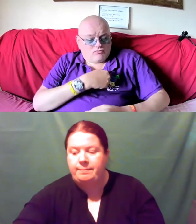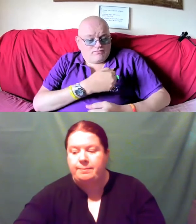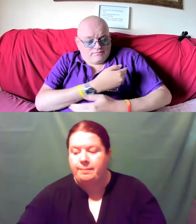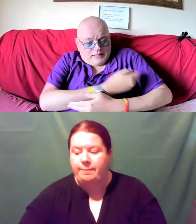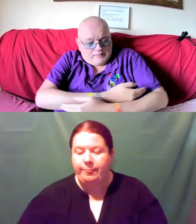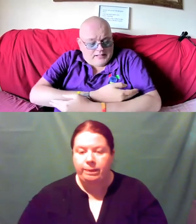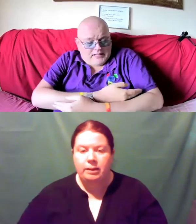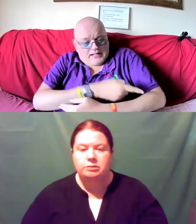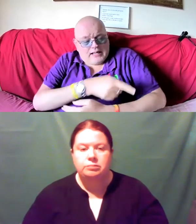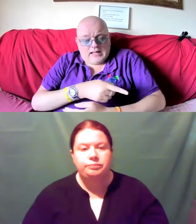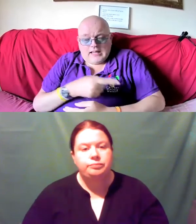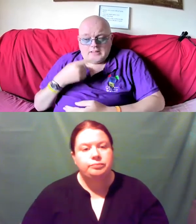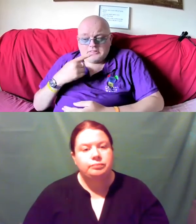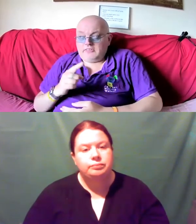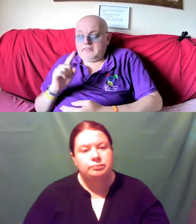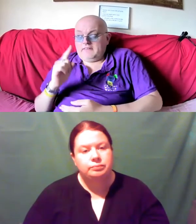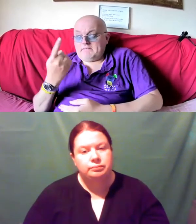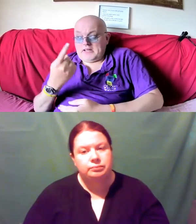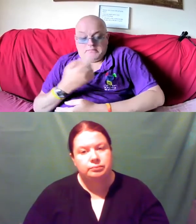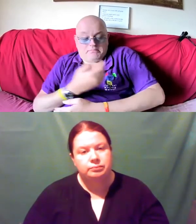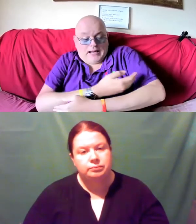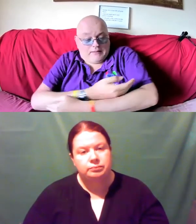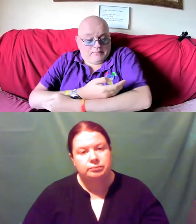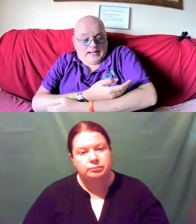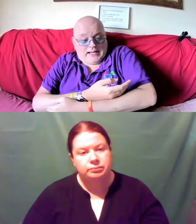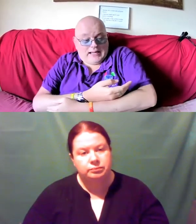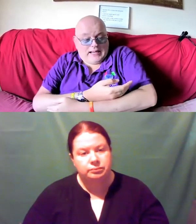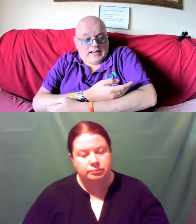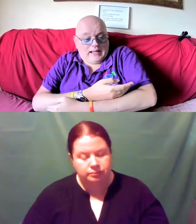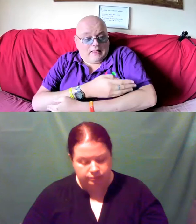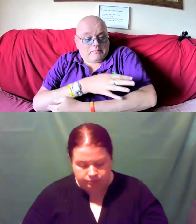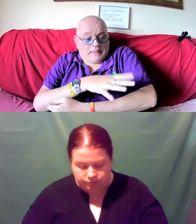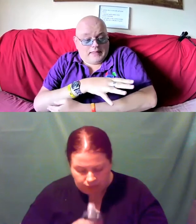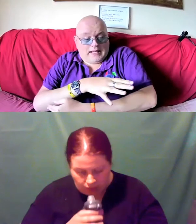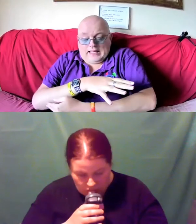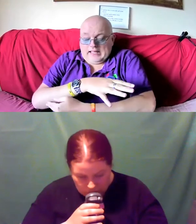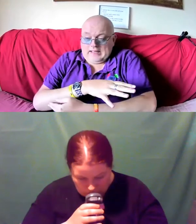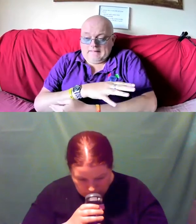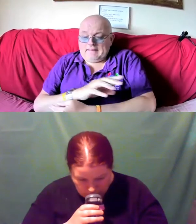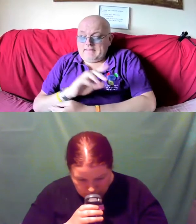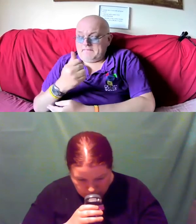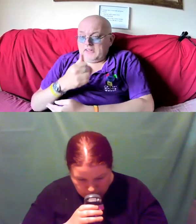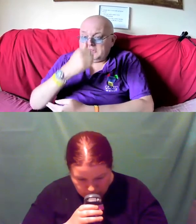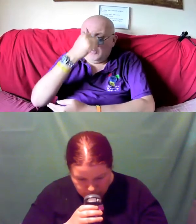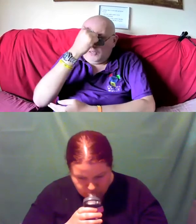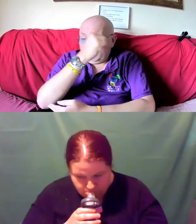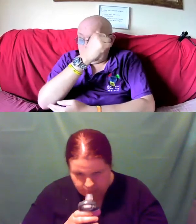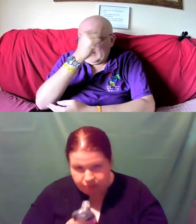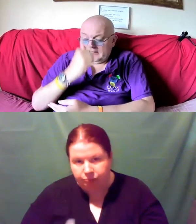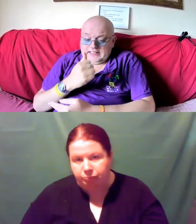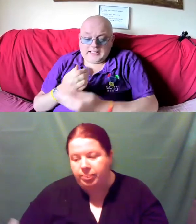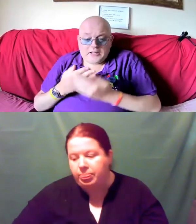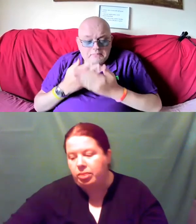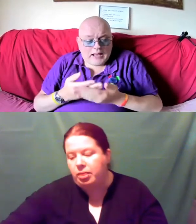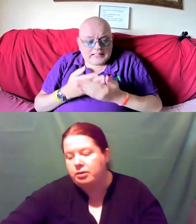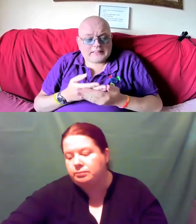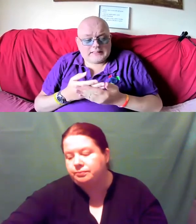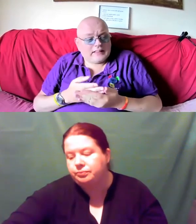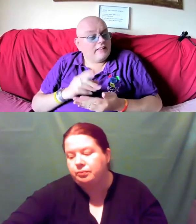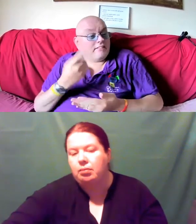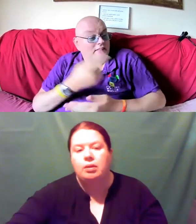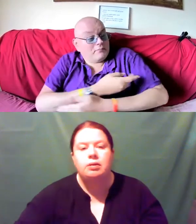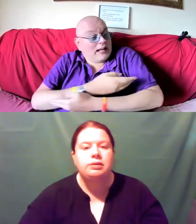I'm told I was the first baby to be baptized during the Roman Catholic Mass in that church. So I think my mum thought that was deeply significant